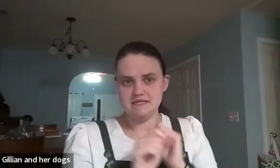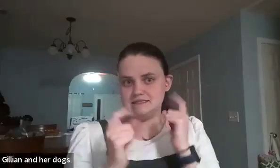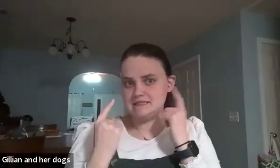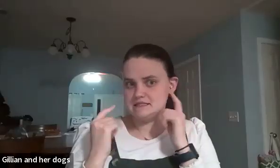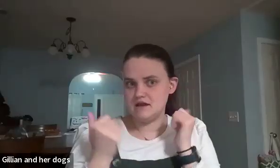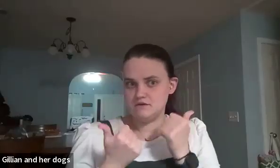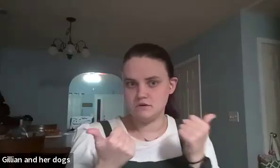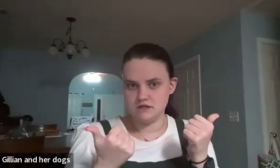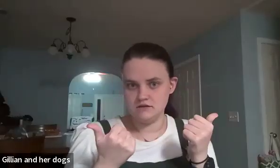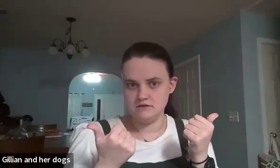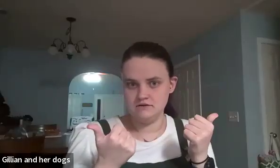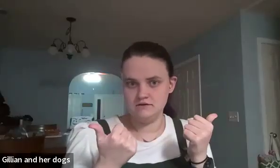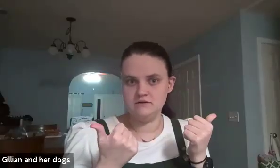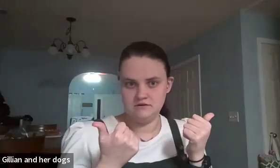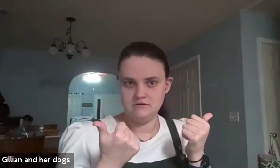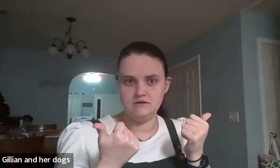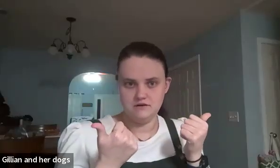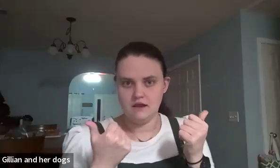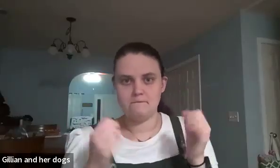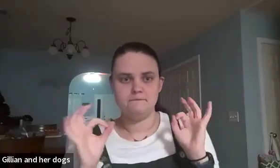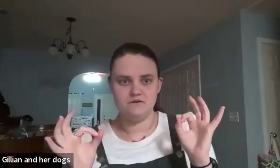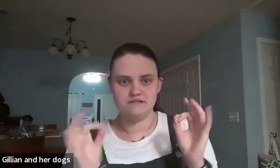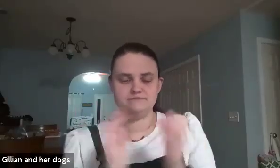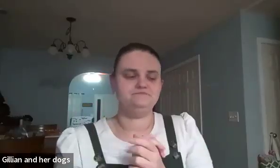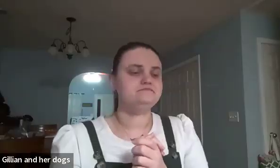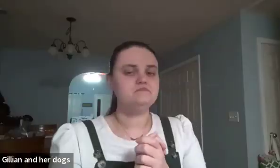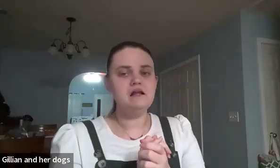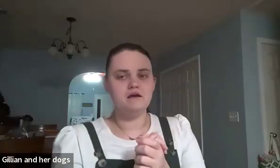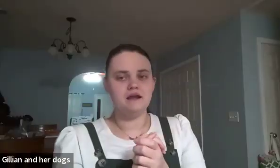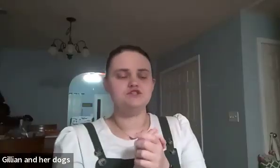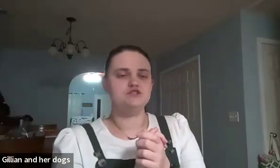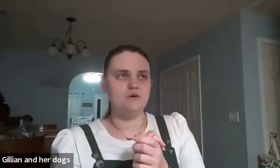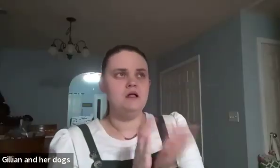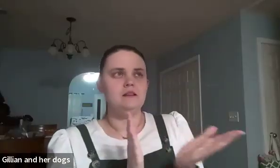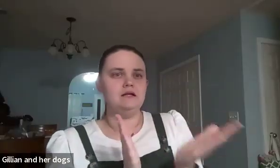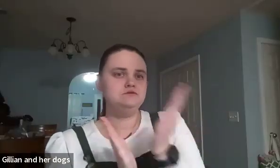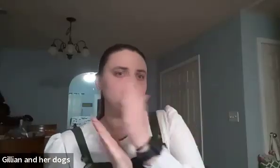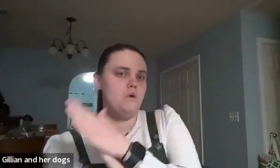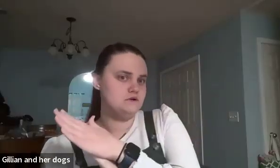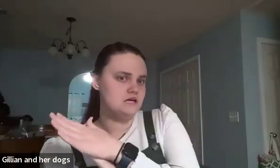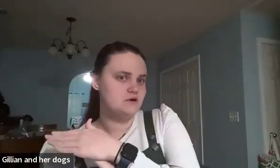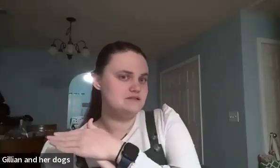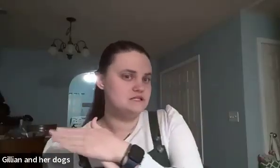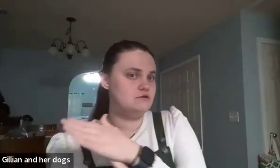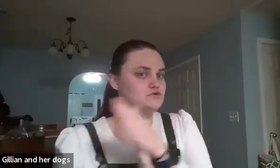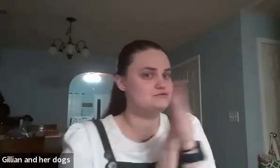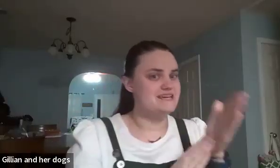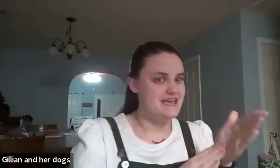make sense to everyone? Okay, perfect. All right, so let's one more time go